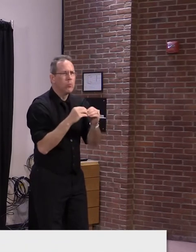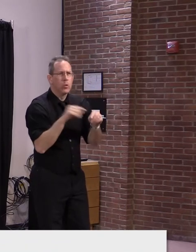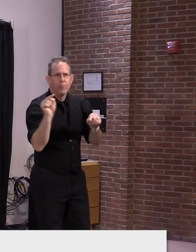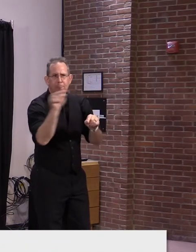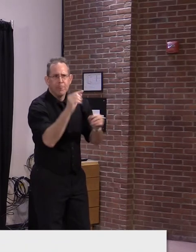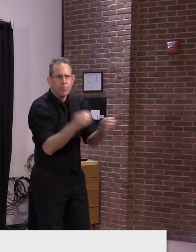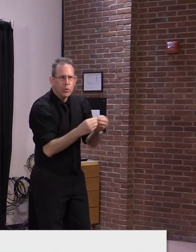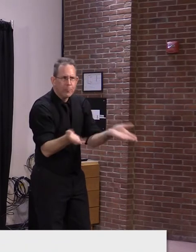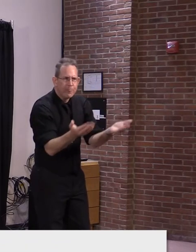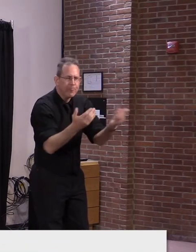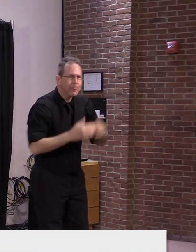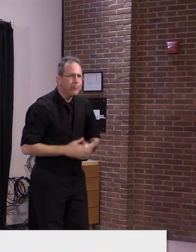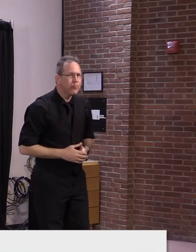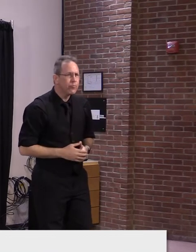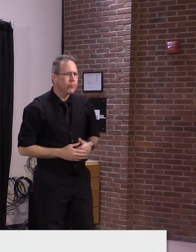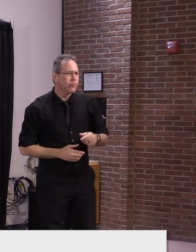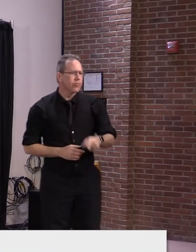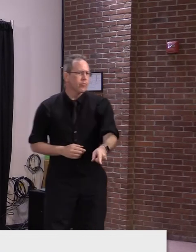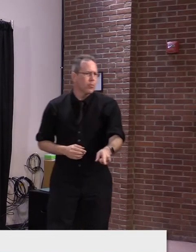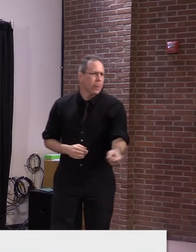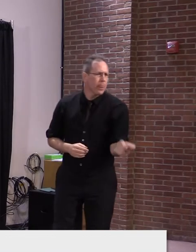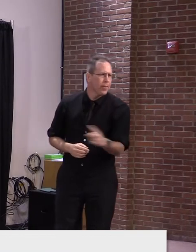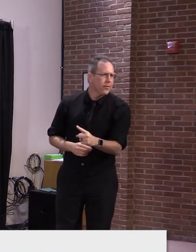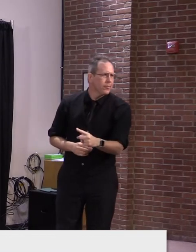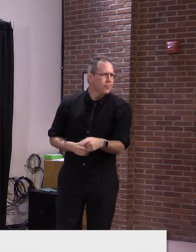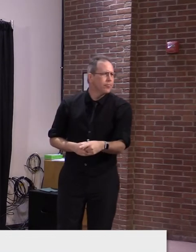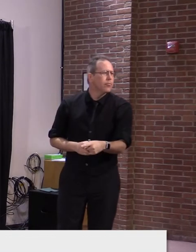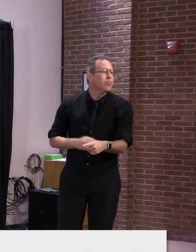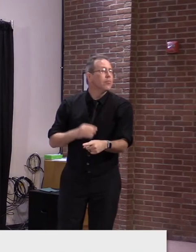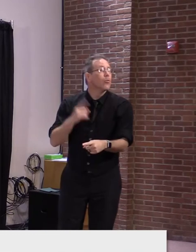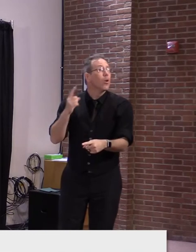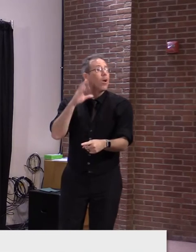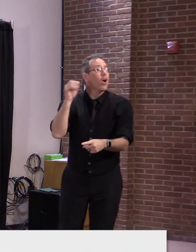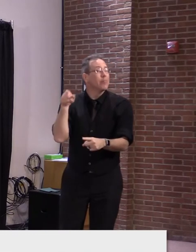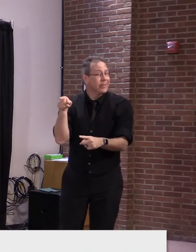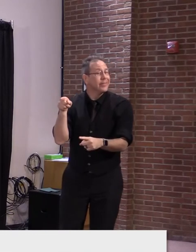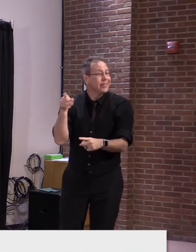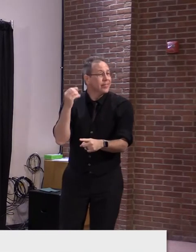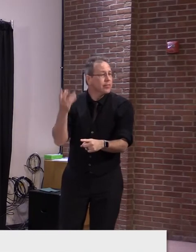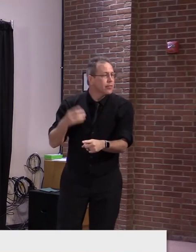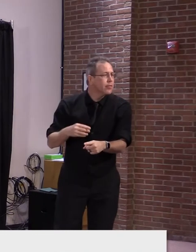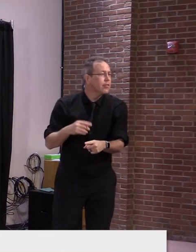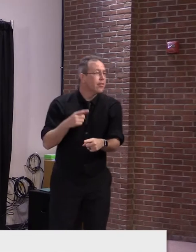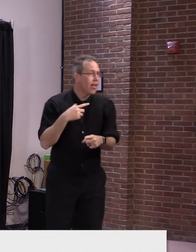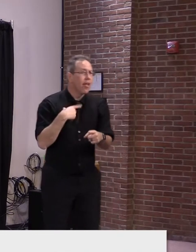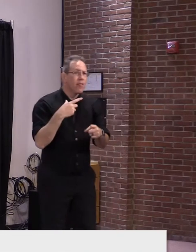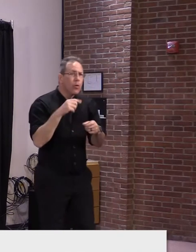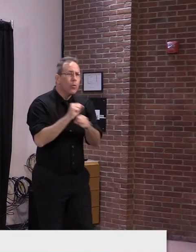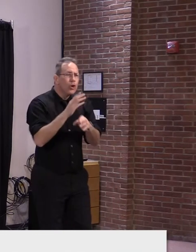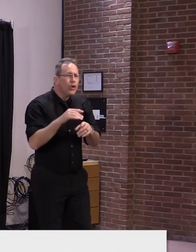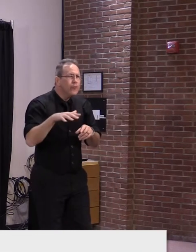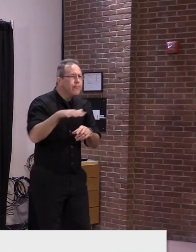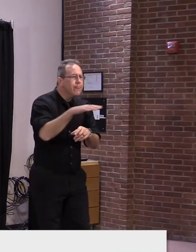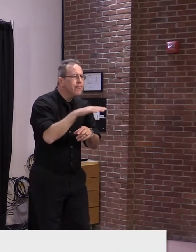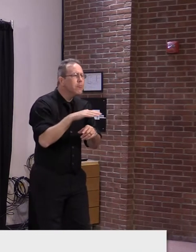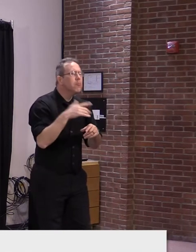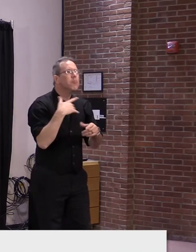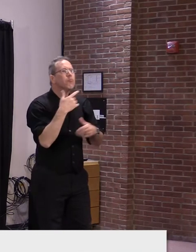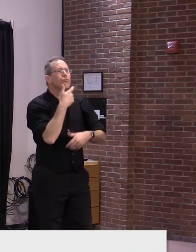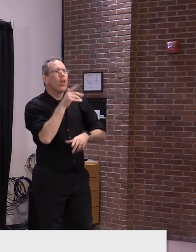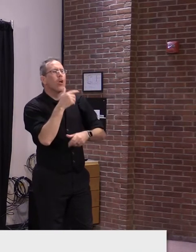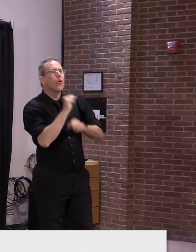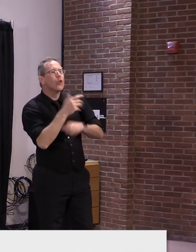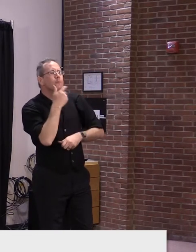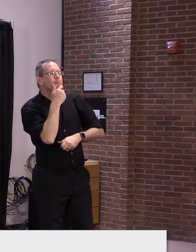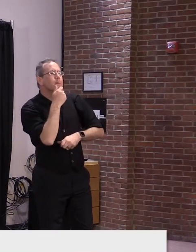Sometimes you'll see this where one company will, the workers themselves will sort of cherry pick on who's paying more,